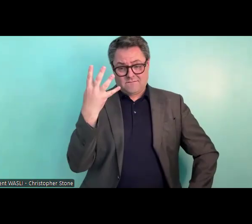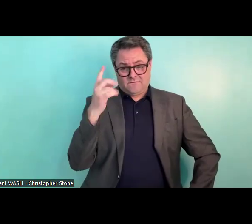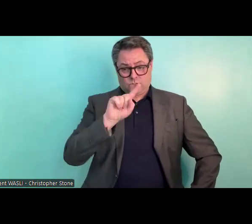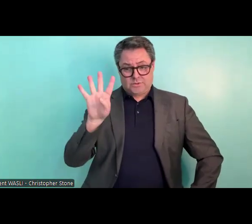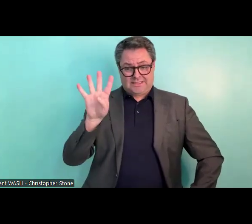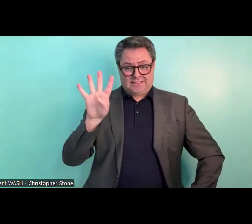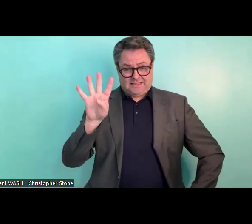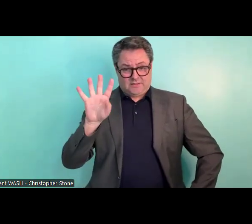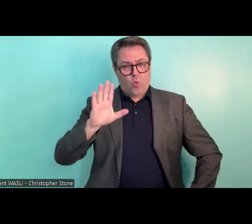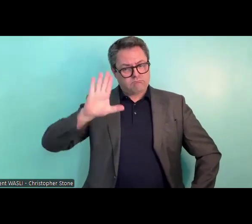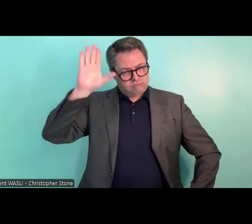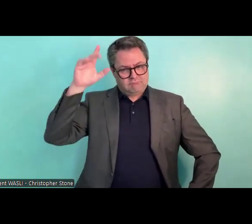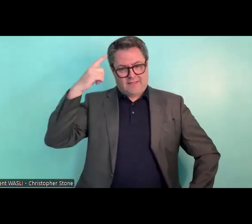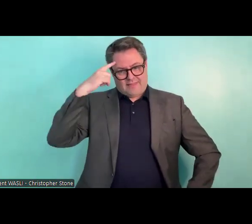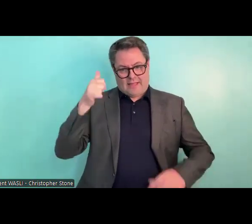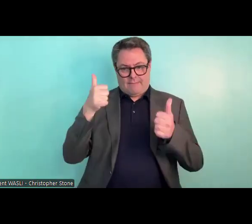Okay.